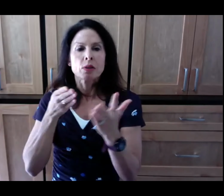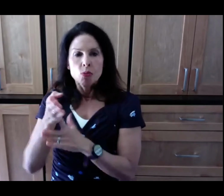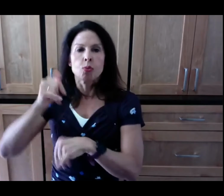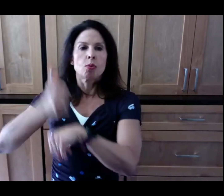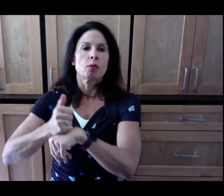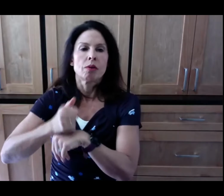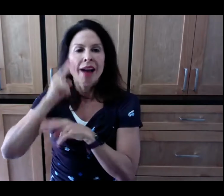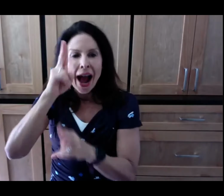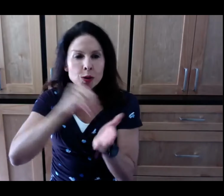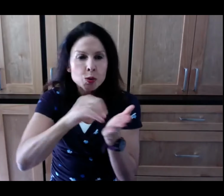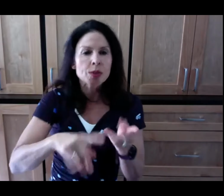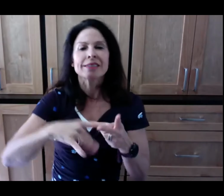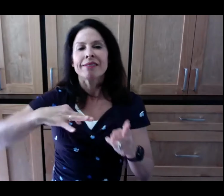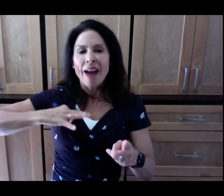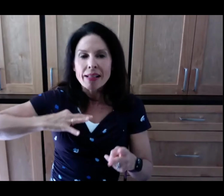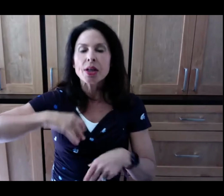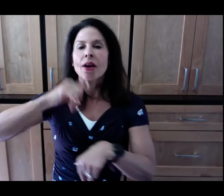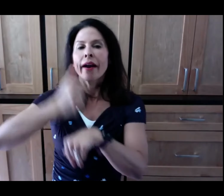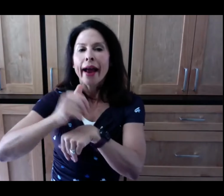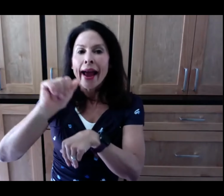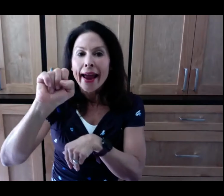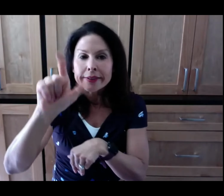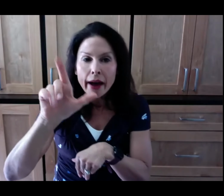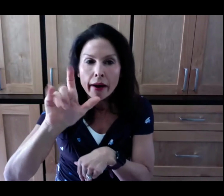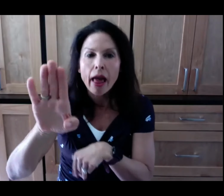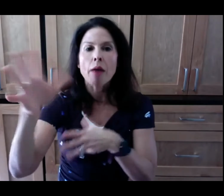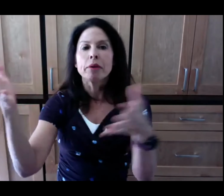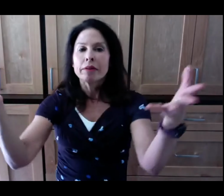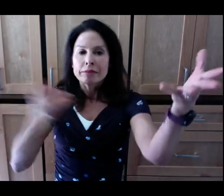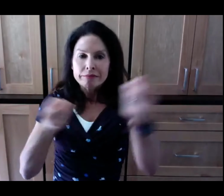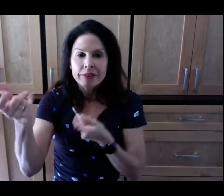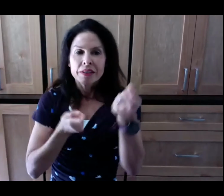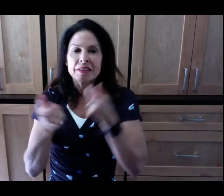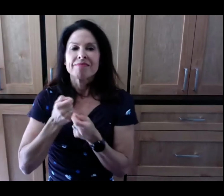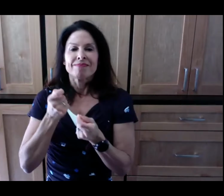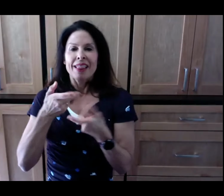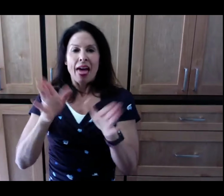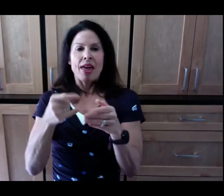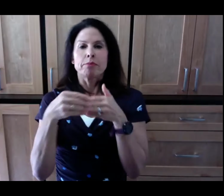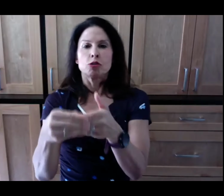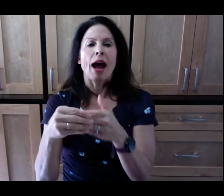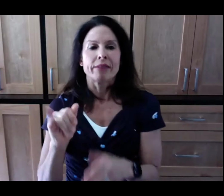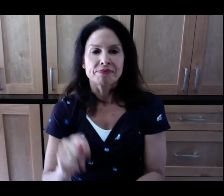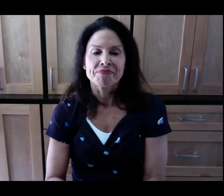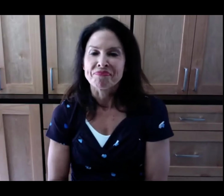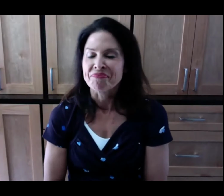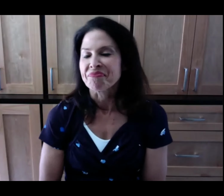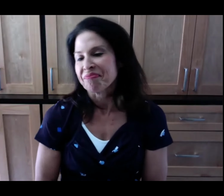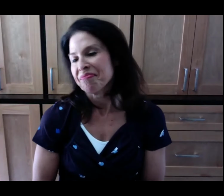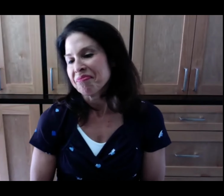And it also helped me grow my ASL program to use the honor students with the ASL in the ASL lab. It